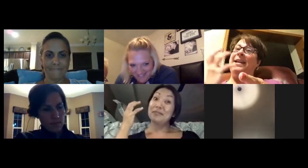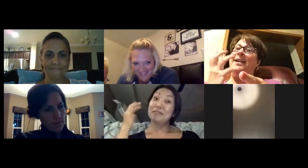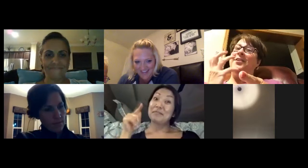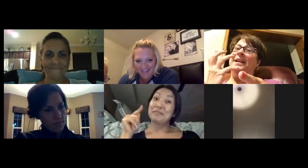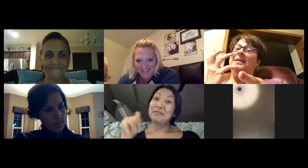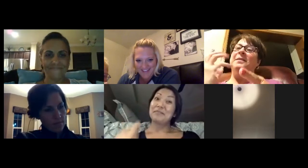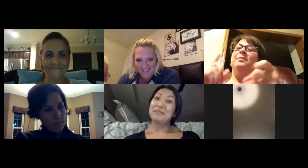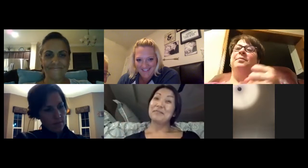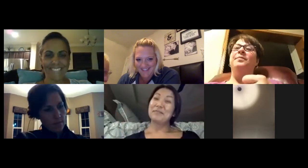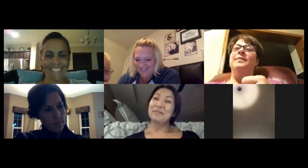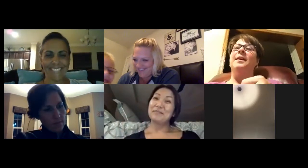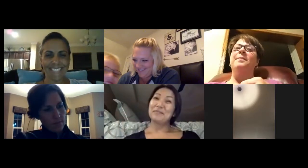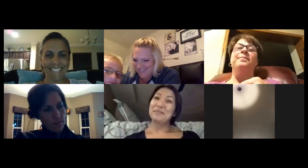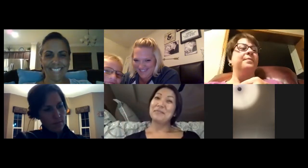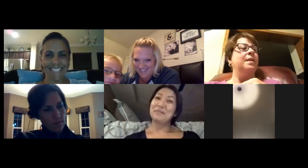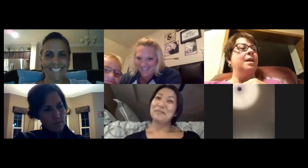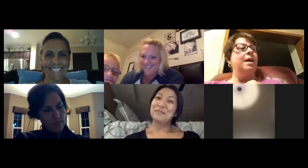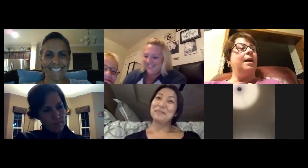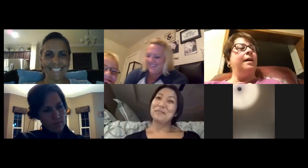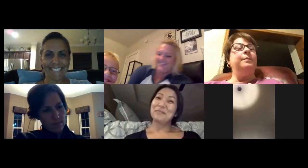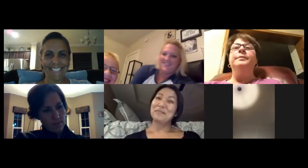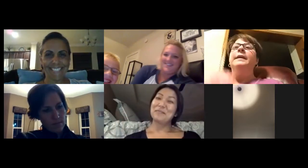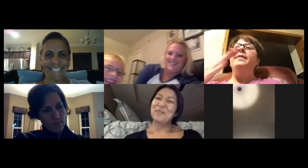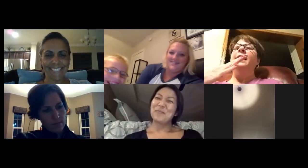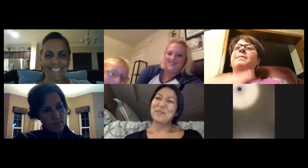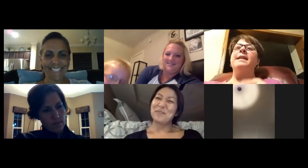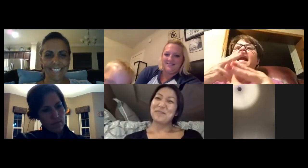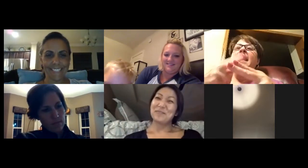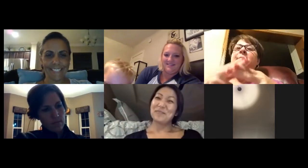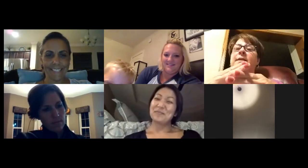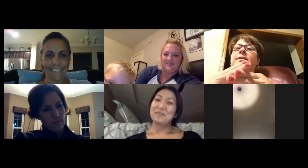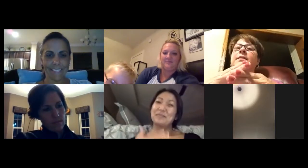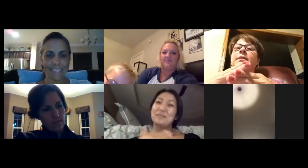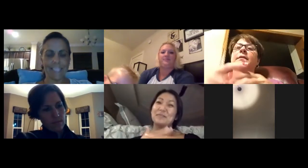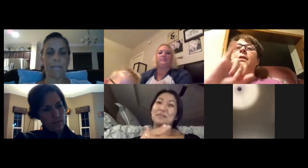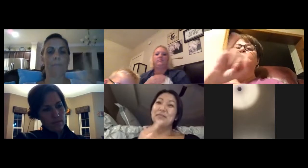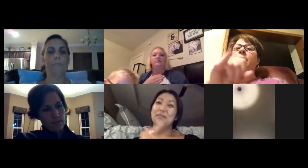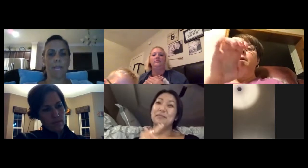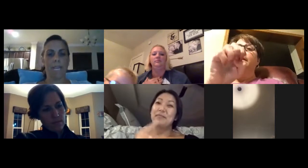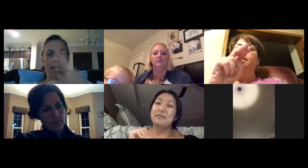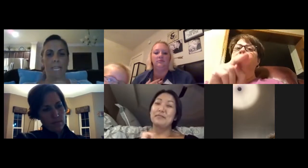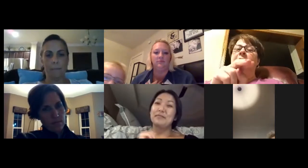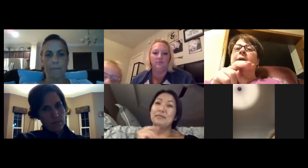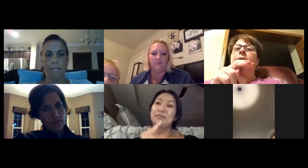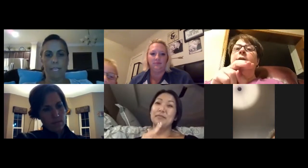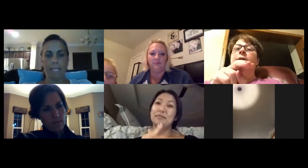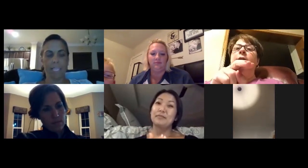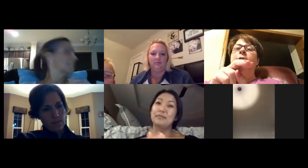you're handsome. Yeah. And then my name is Jen.